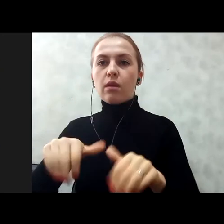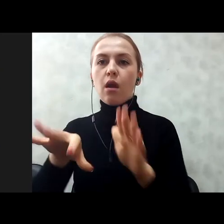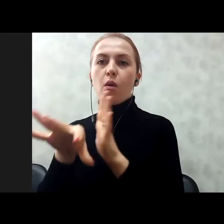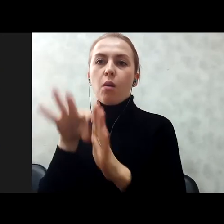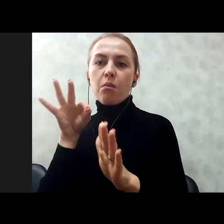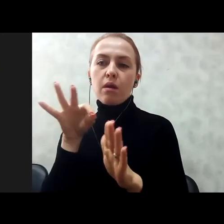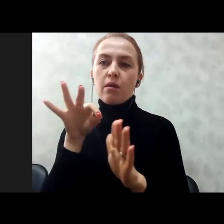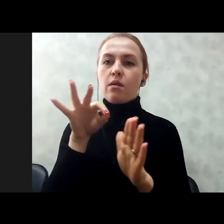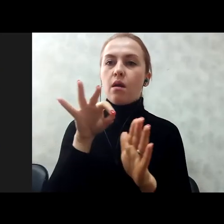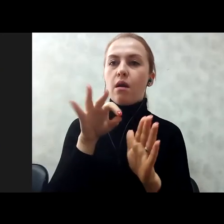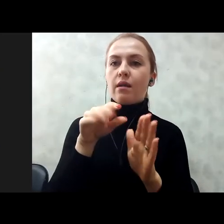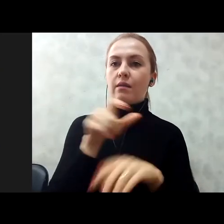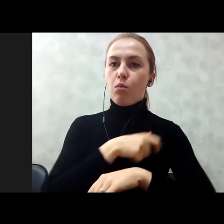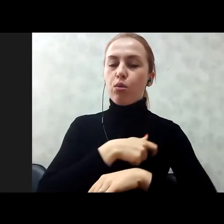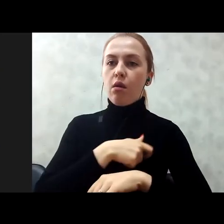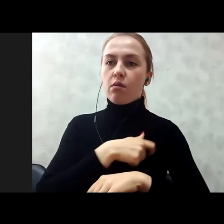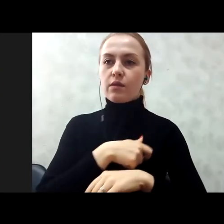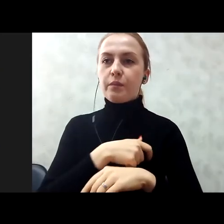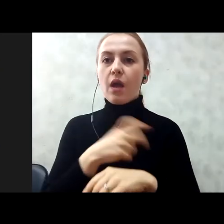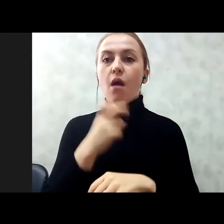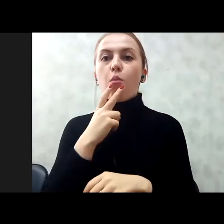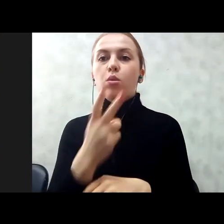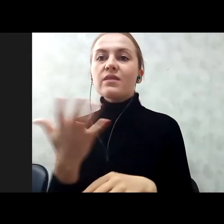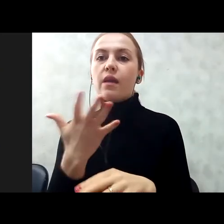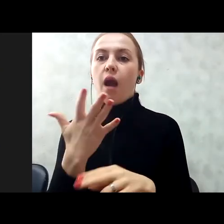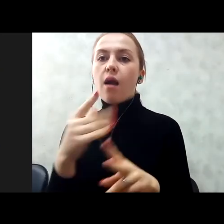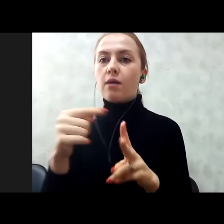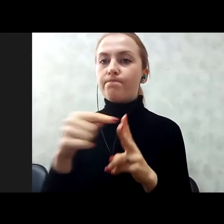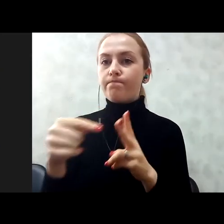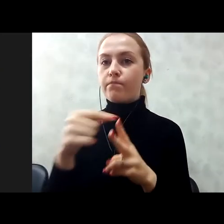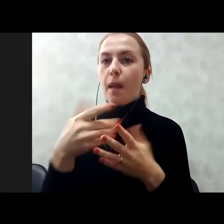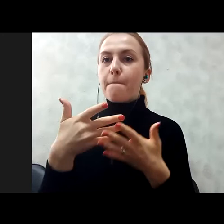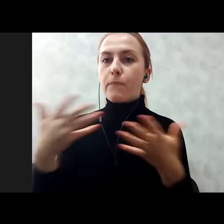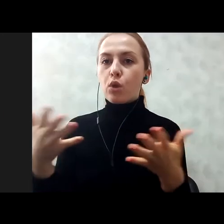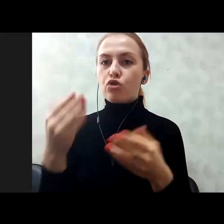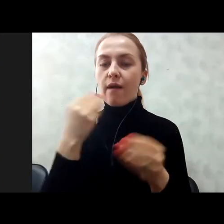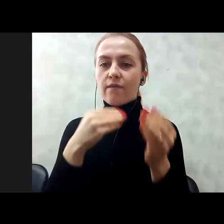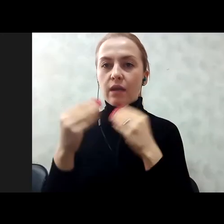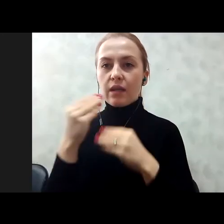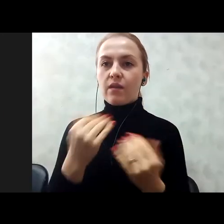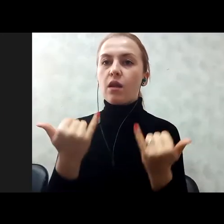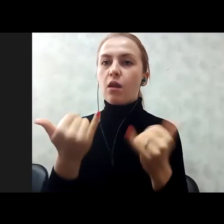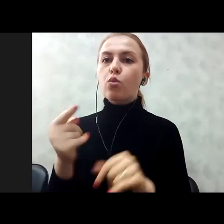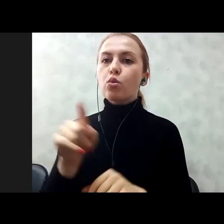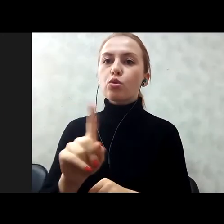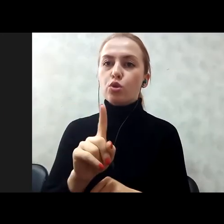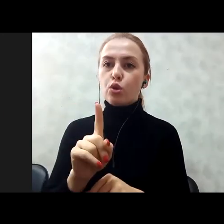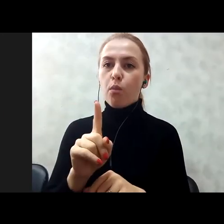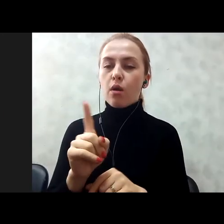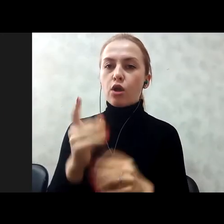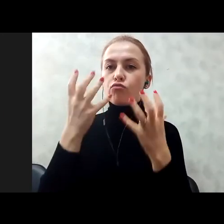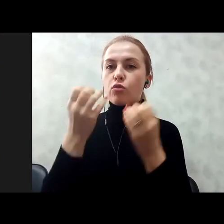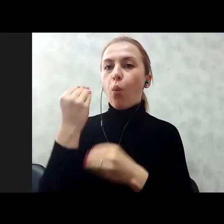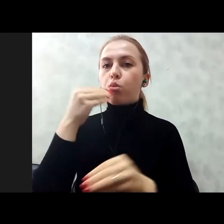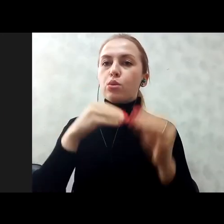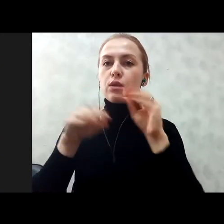two models based on majoritarian and proportional election systems. So we should compare them, see which